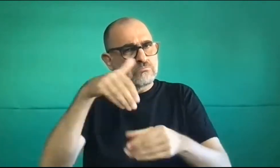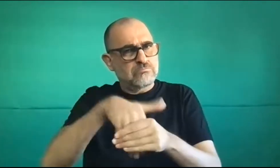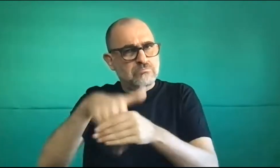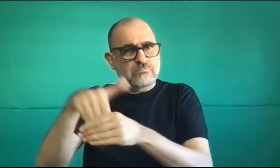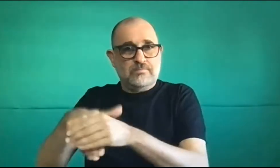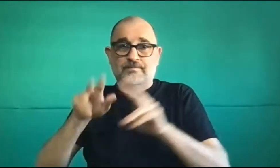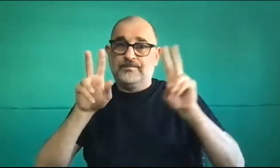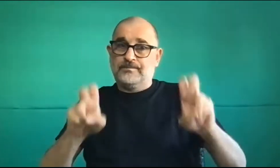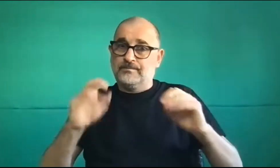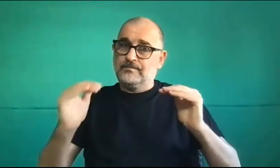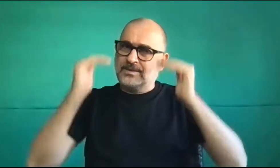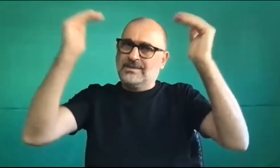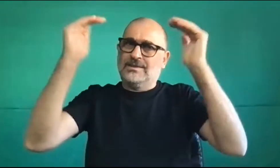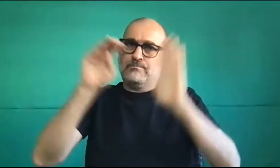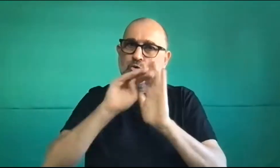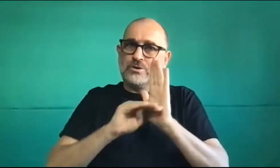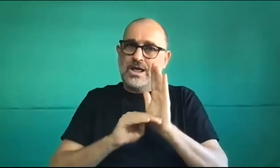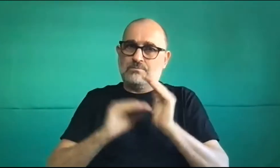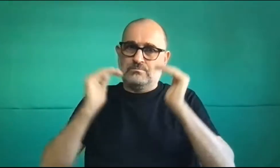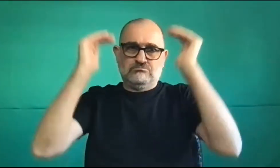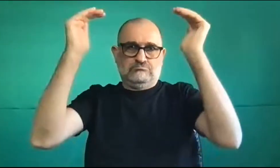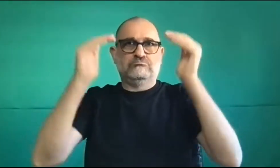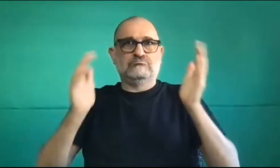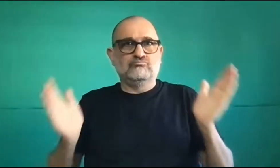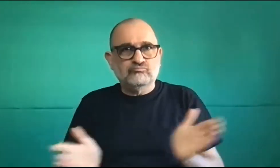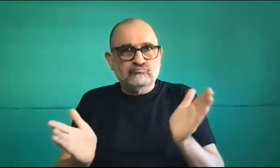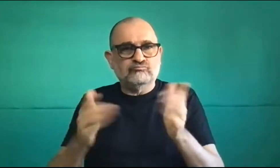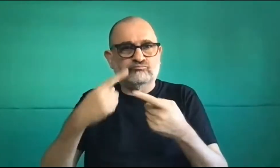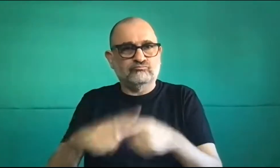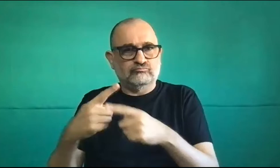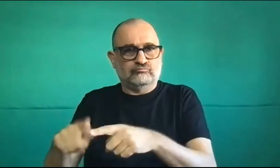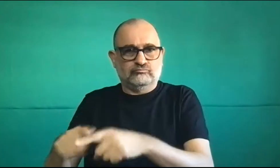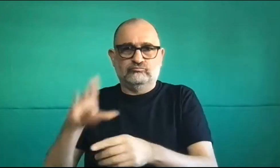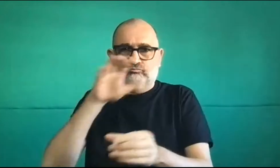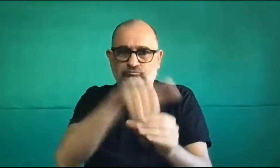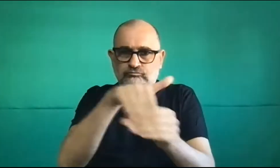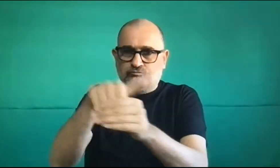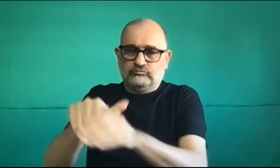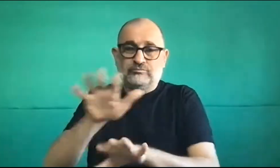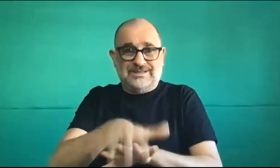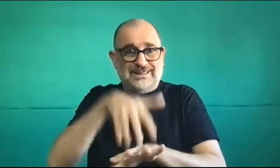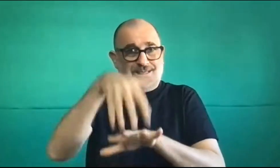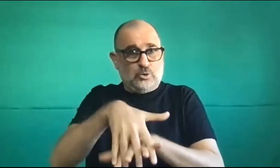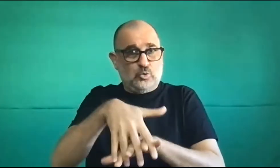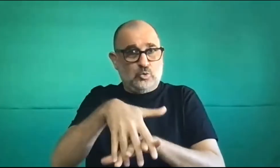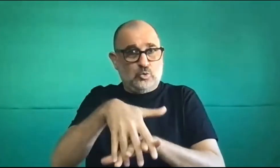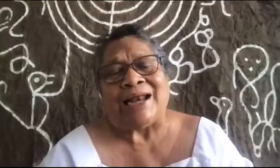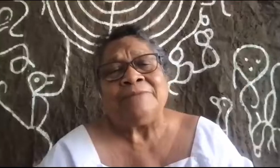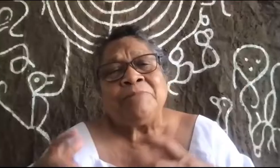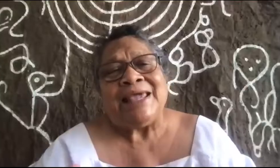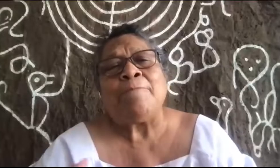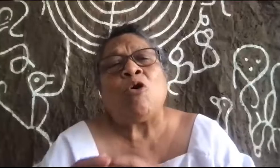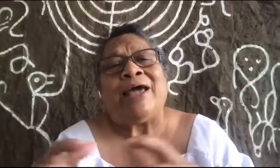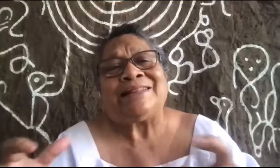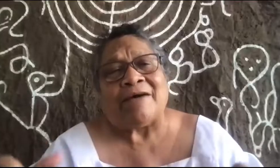peoples who carry that knowledge. And this is important knowledge and experience that we have transferred